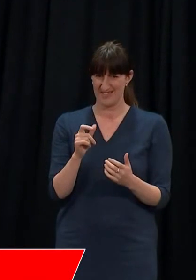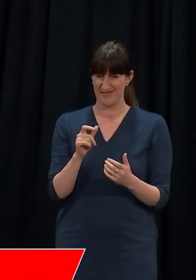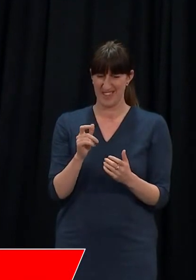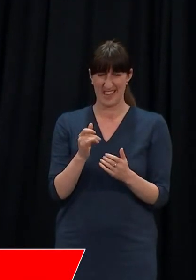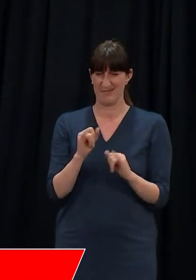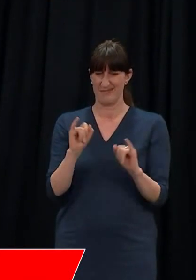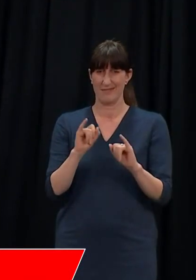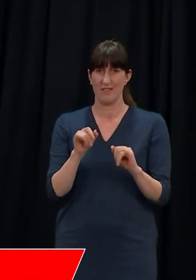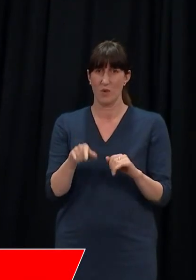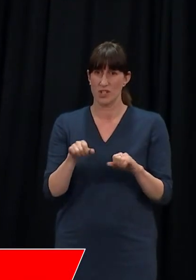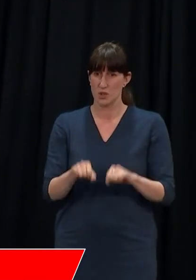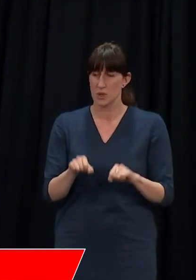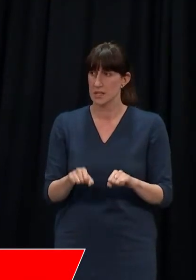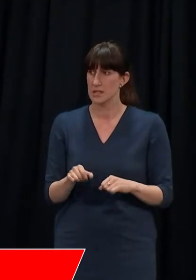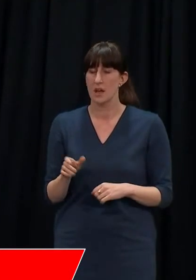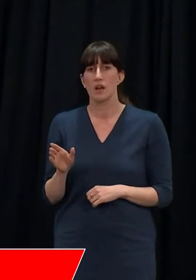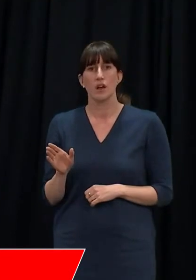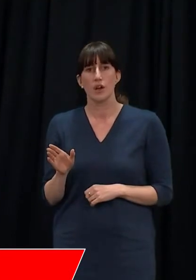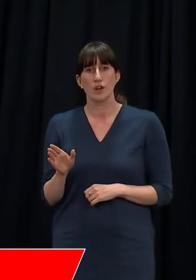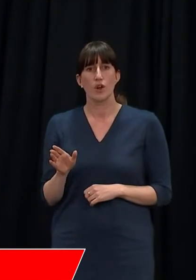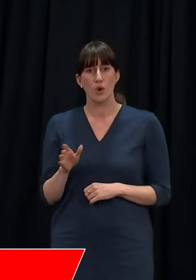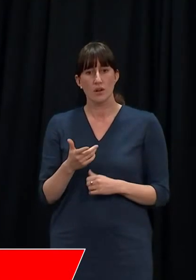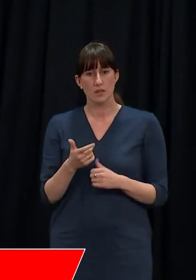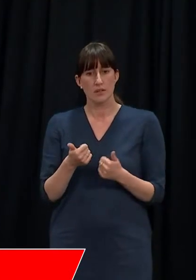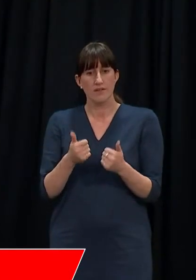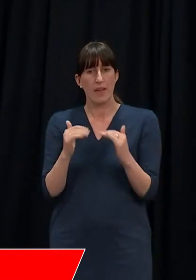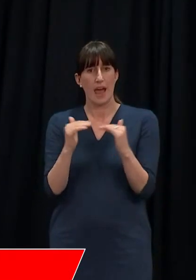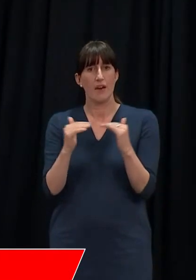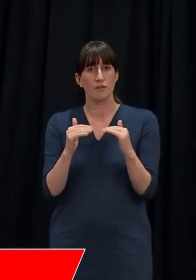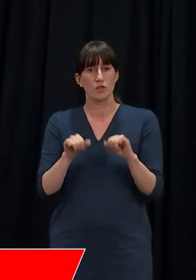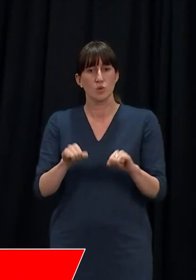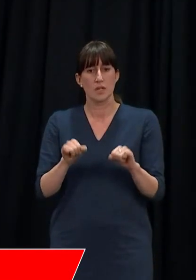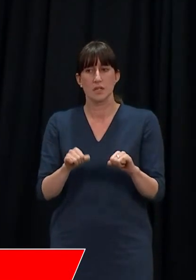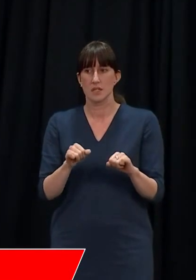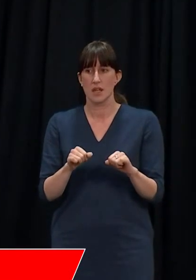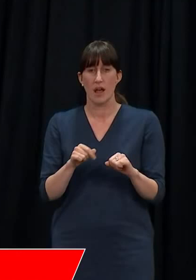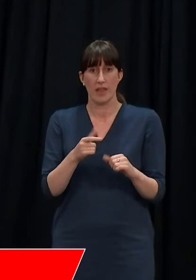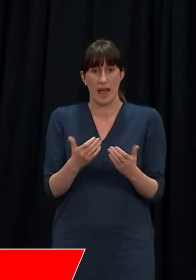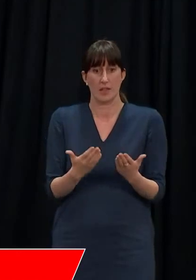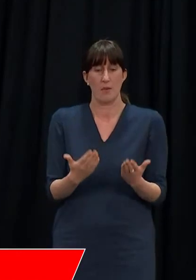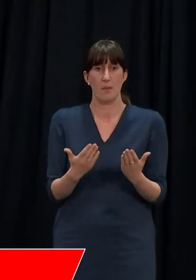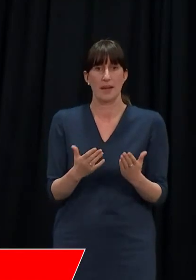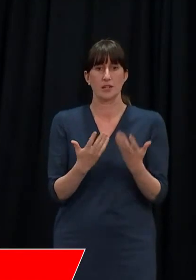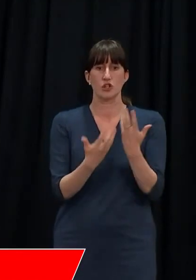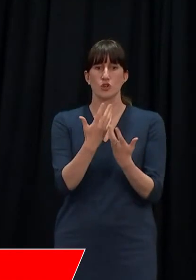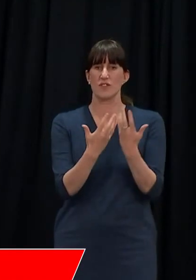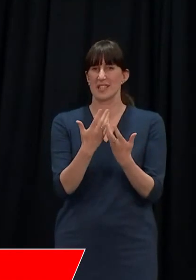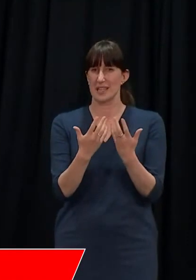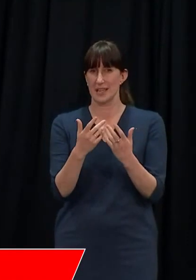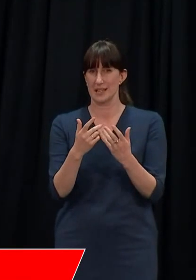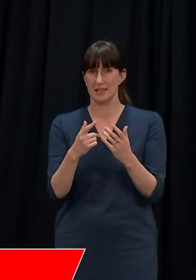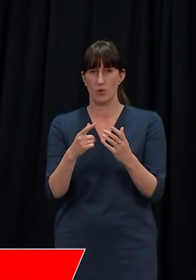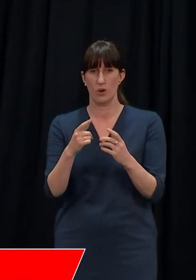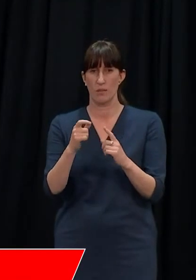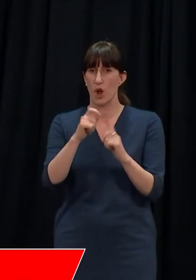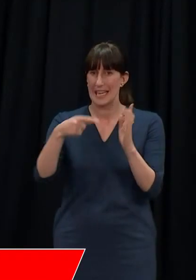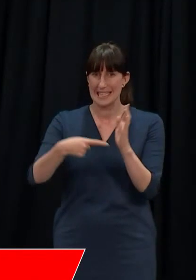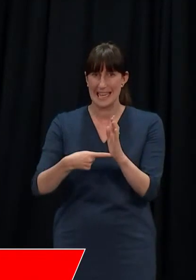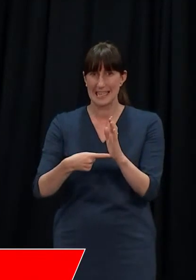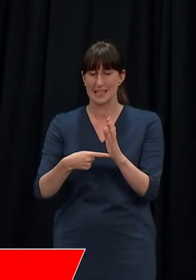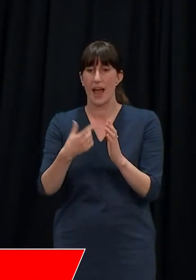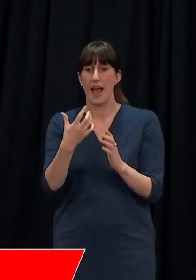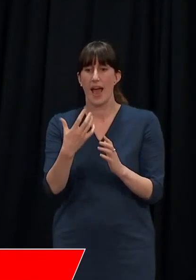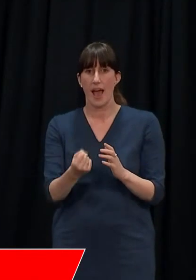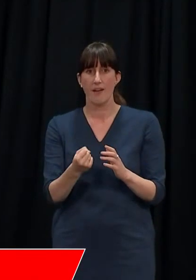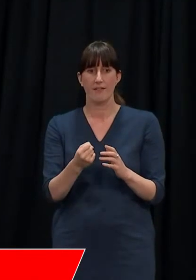The funds are run by the institutions, so we're effectively topping up the hardship funds that they've currently got in place. In many of the institutions, I can